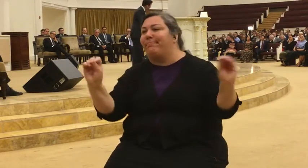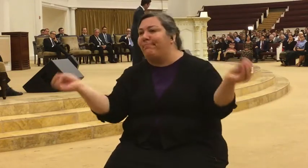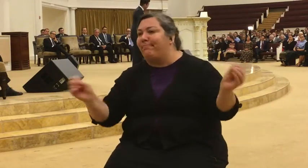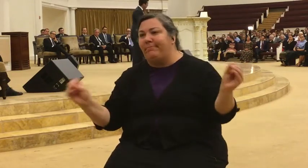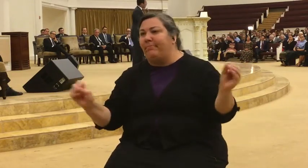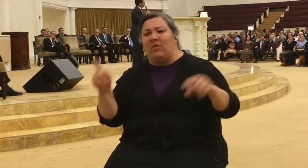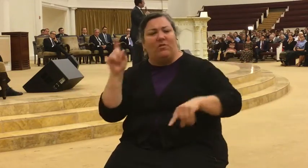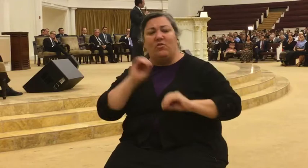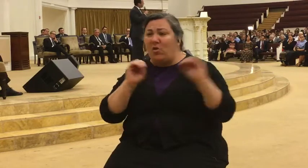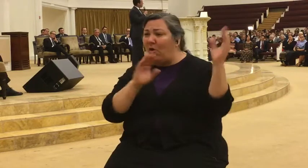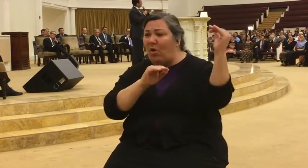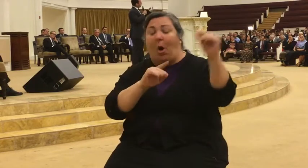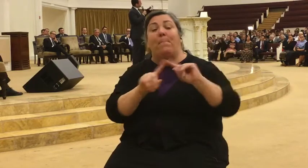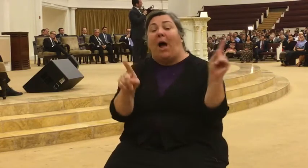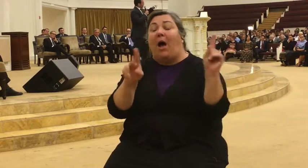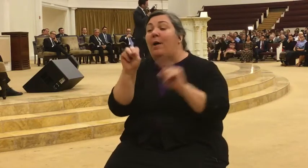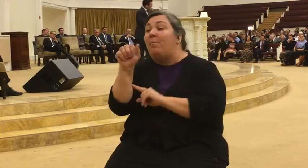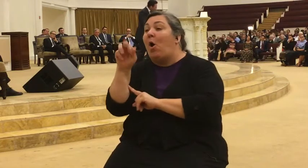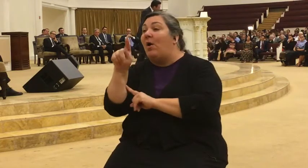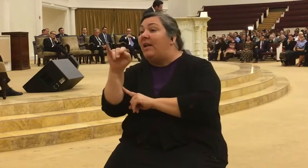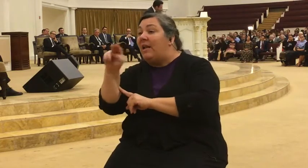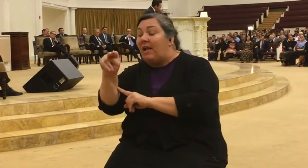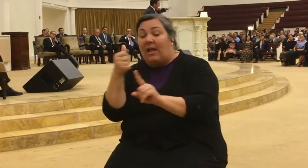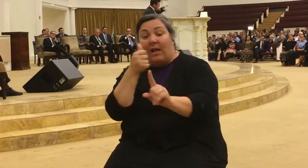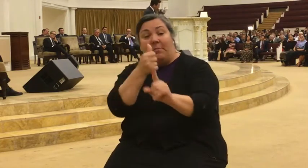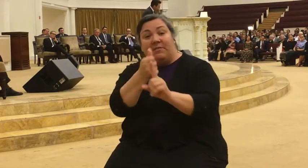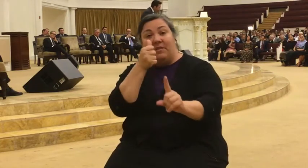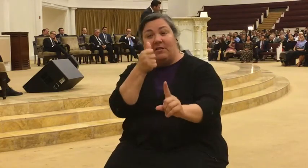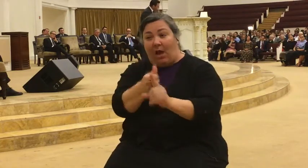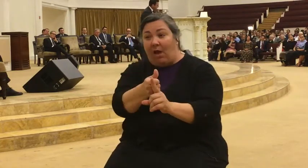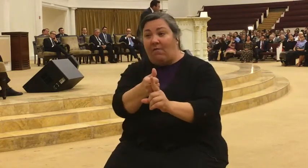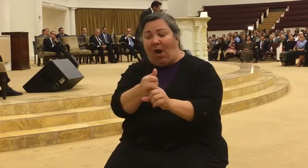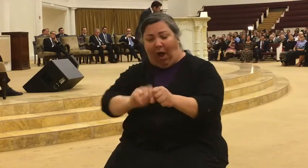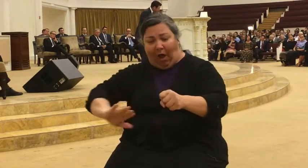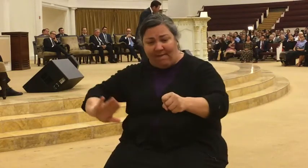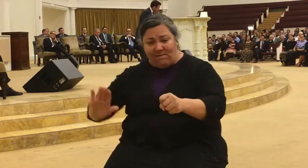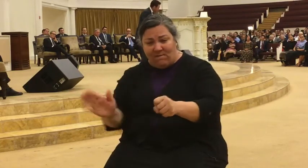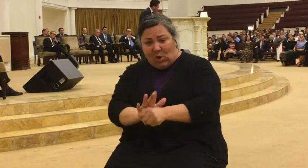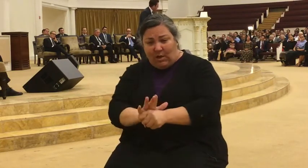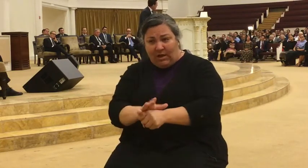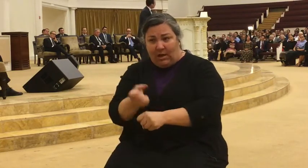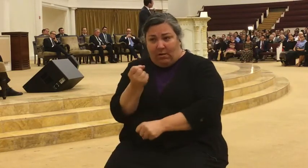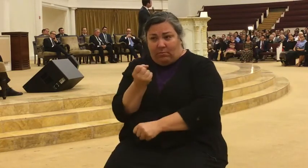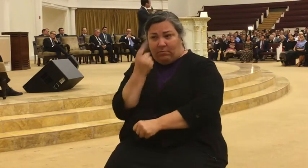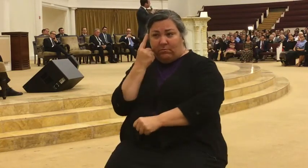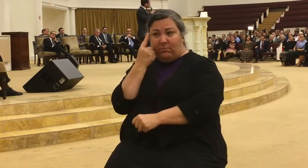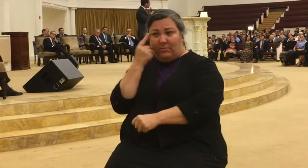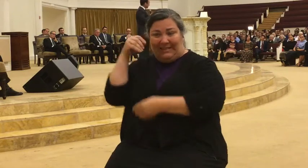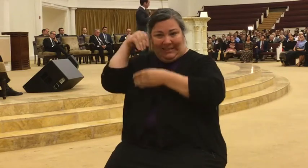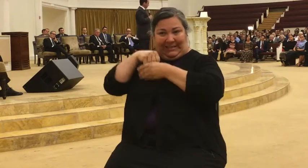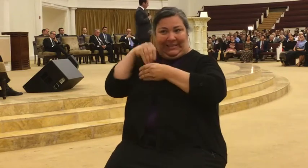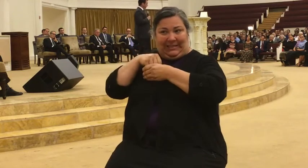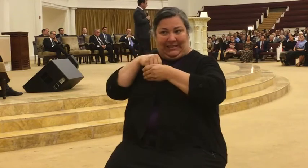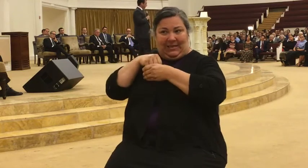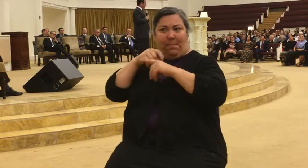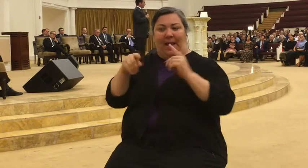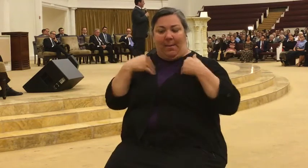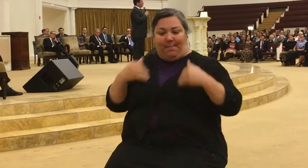problem was, Martin was completely and fully cognizant. He was only physically